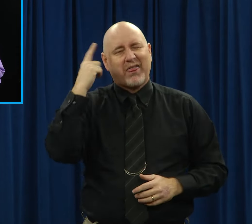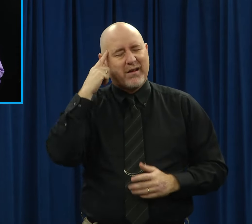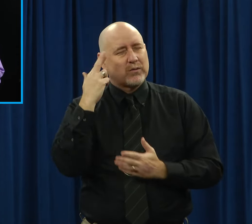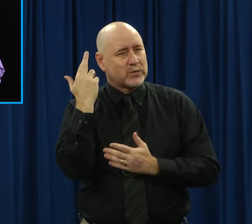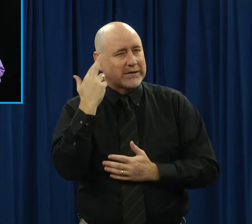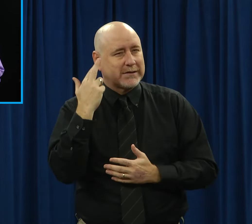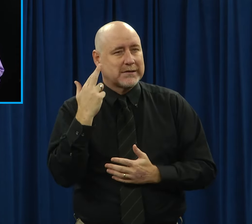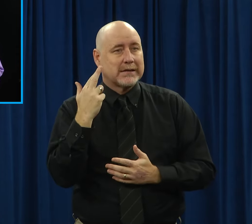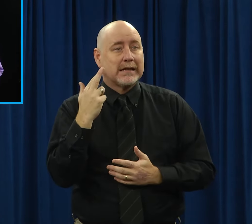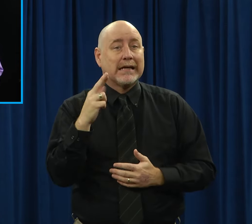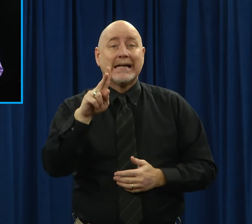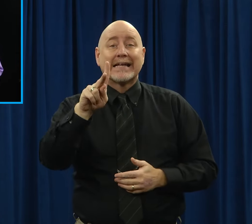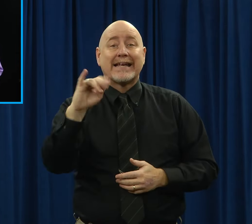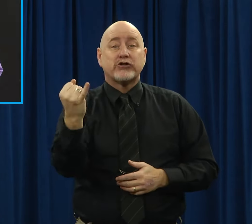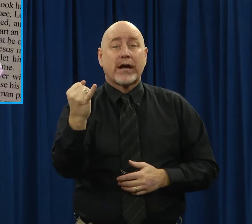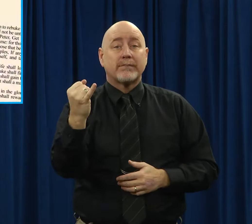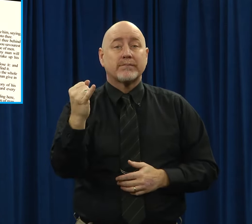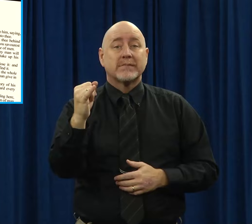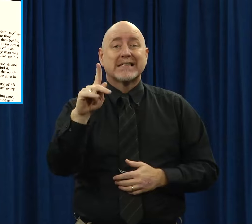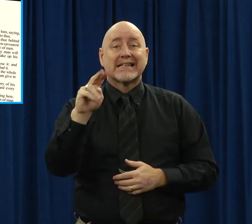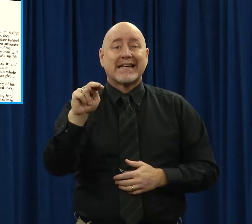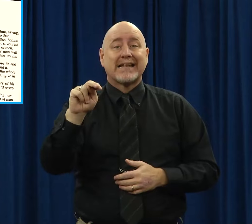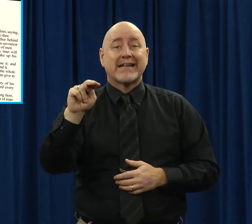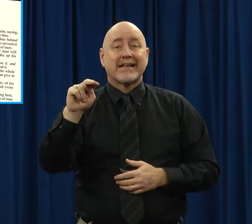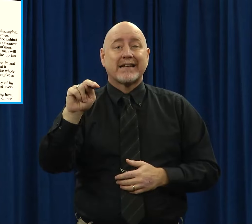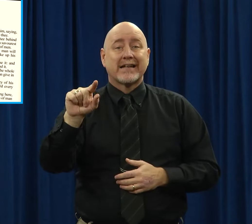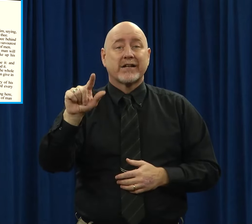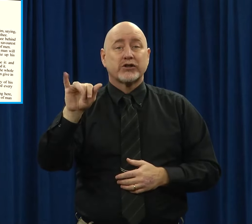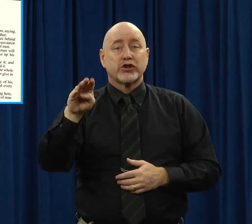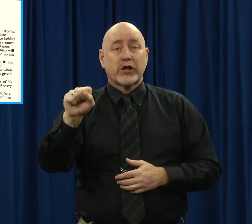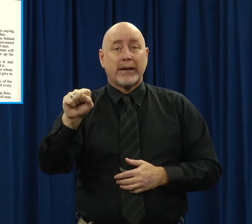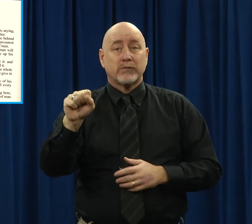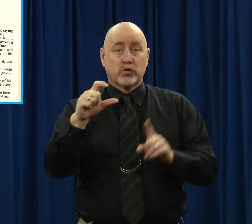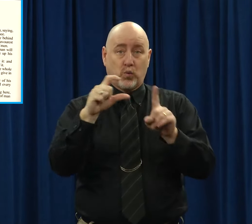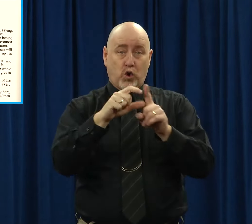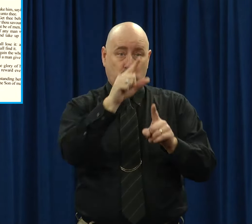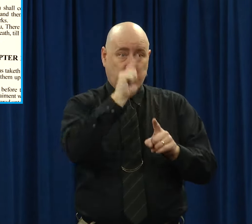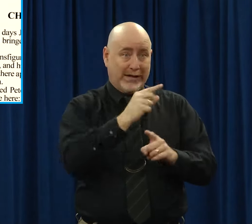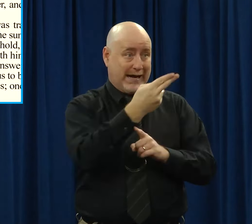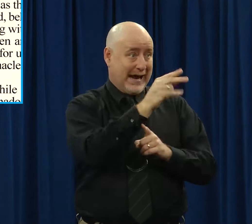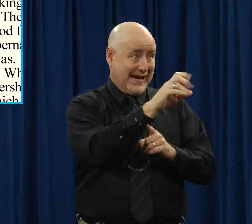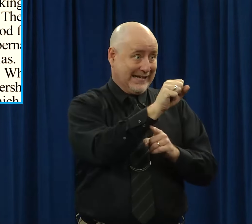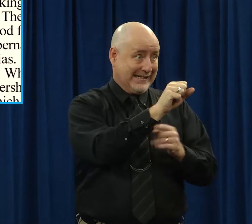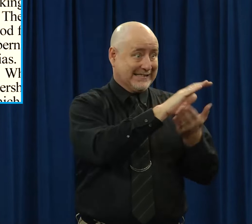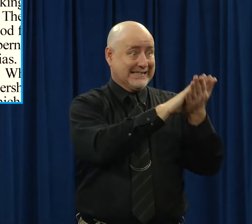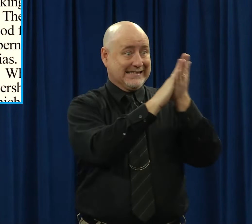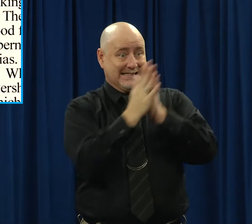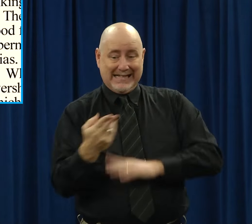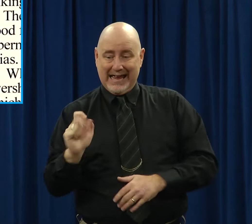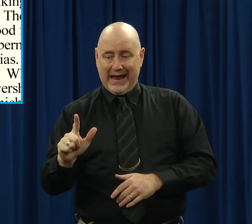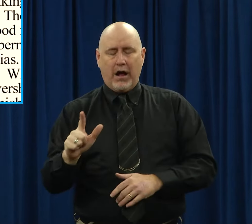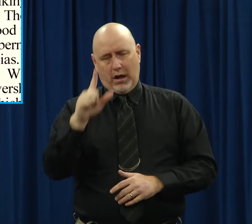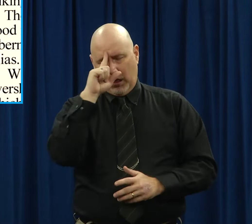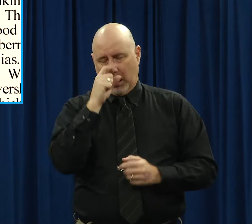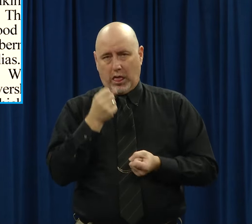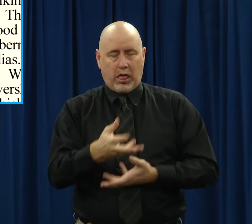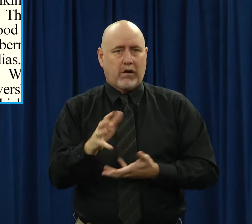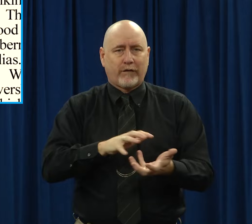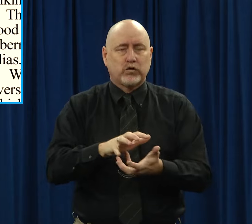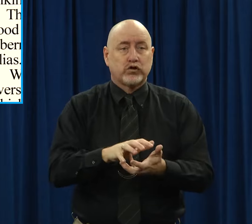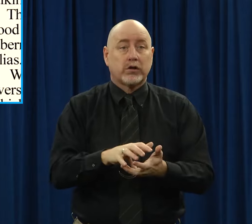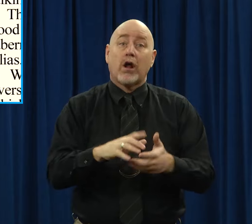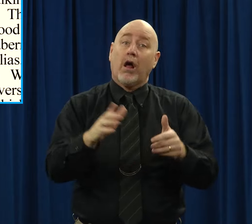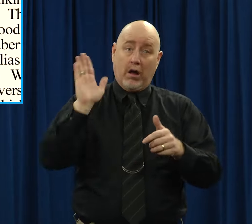about this is because the King James Version translates the Greek word for Hades as hell, and that confuses